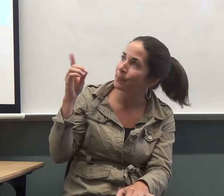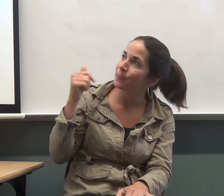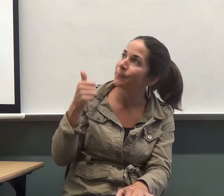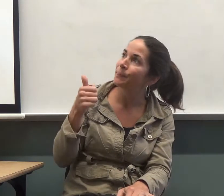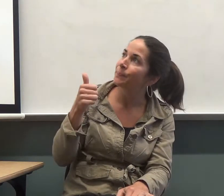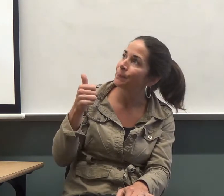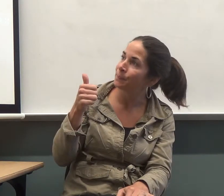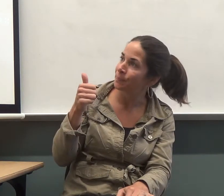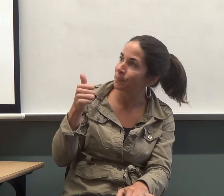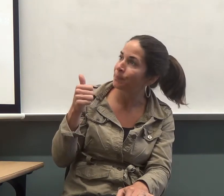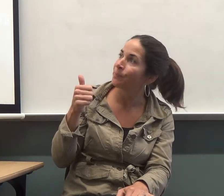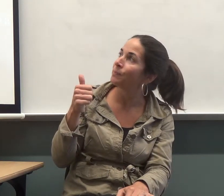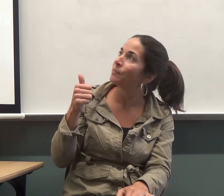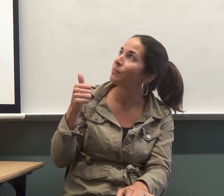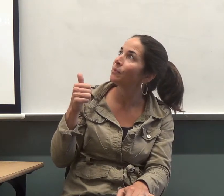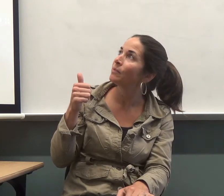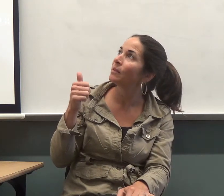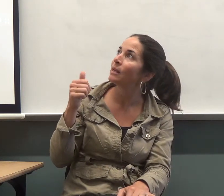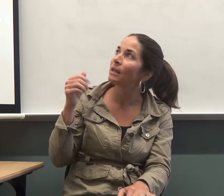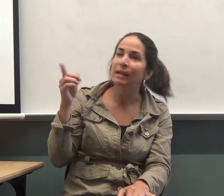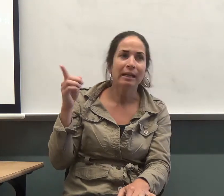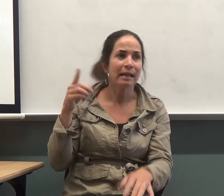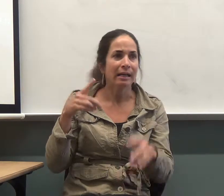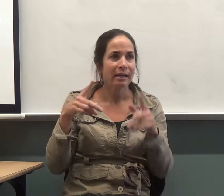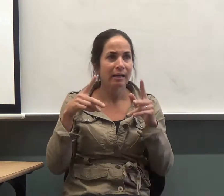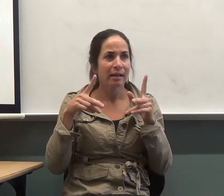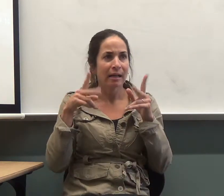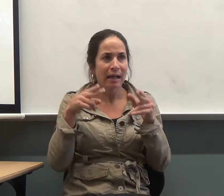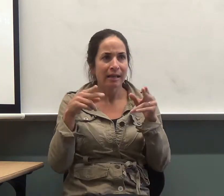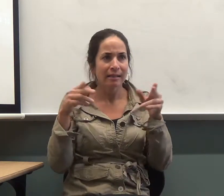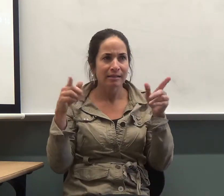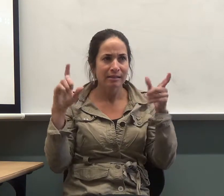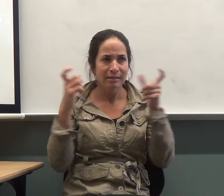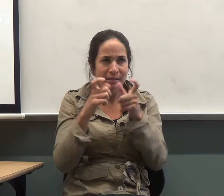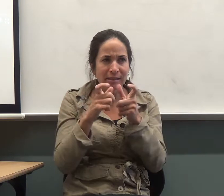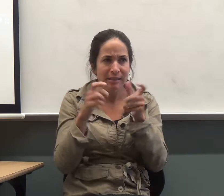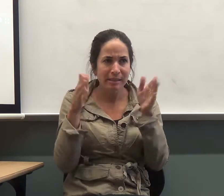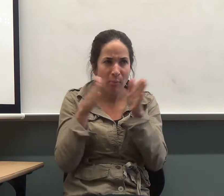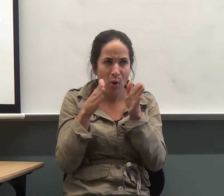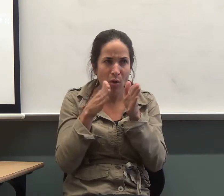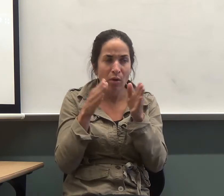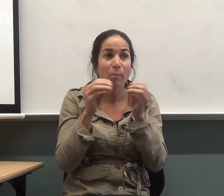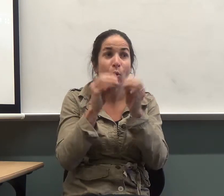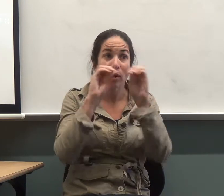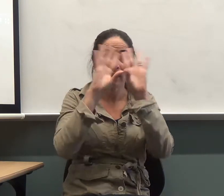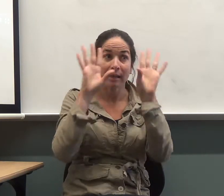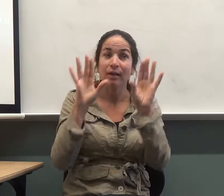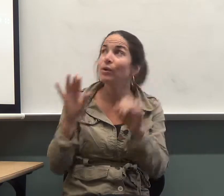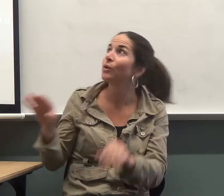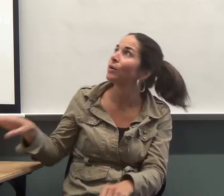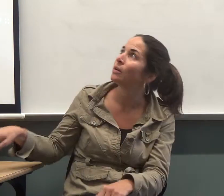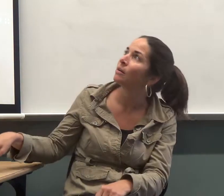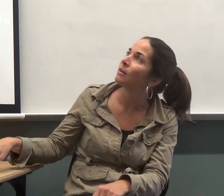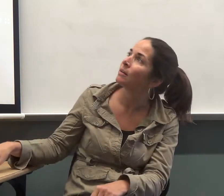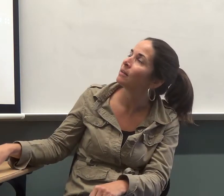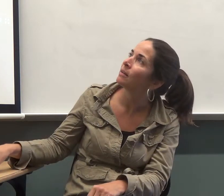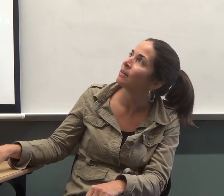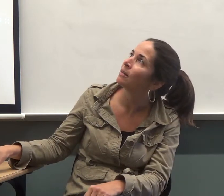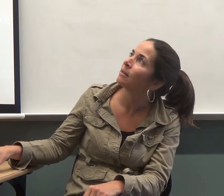Okay, now this one has been cut back to a smaller size, and it's more clear. It's harder to see,